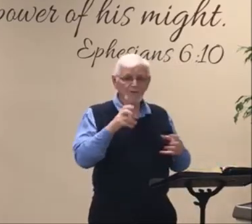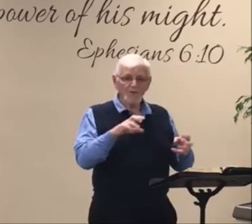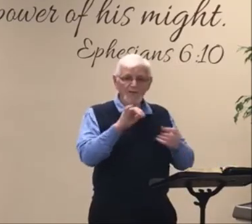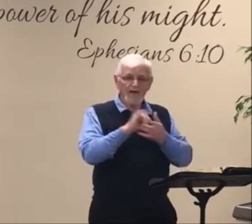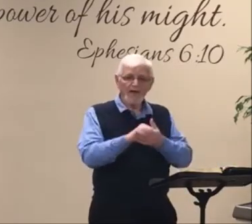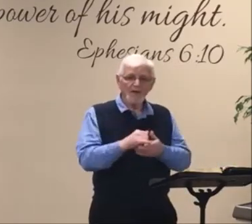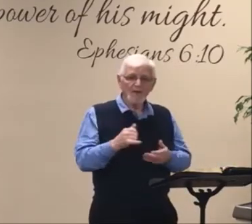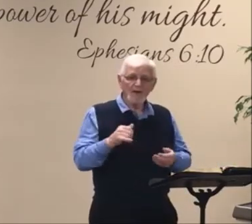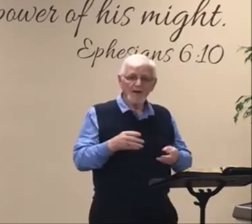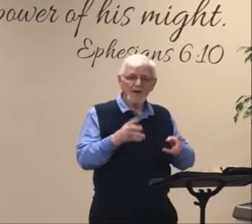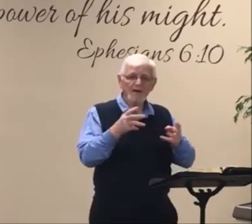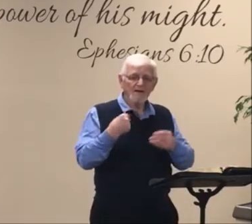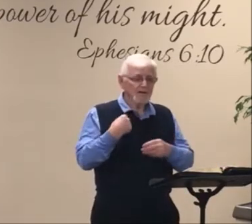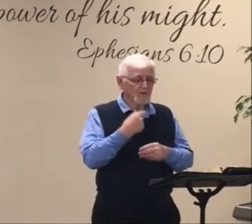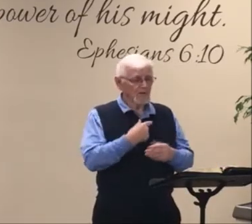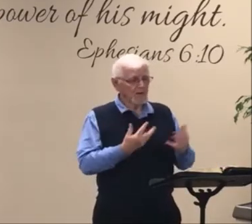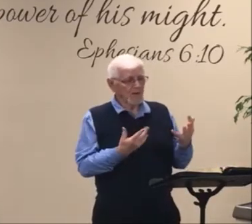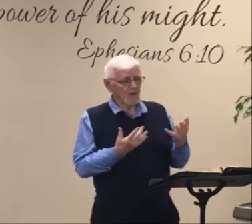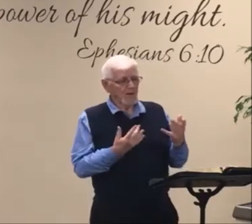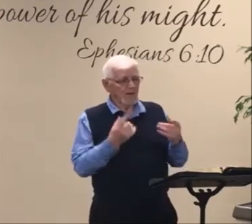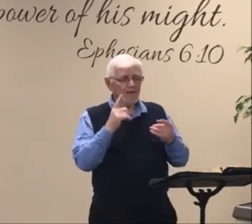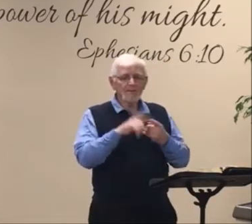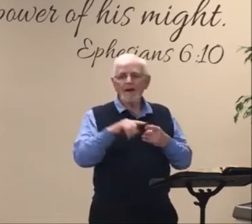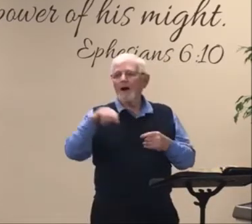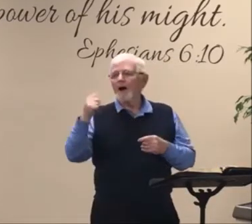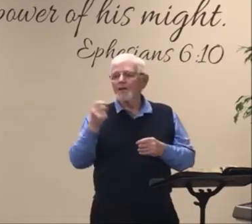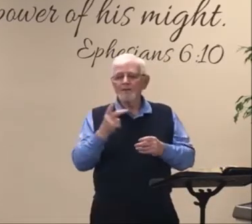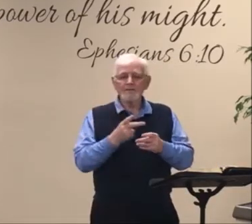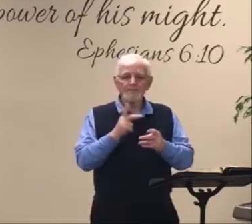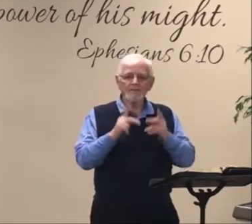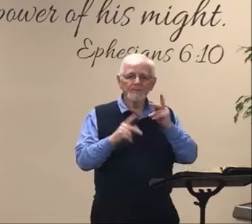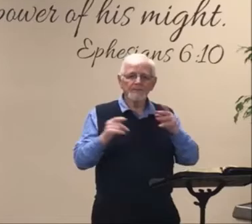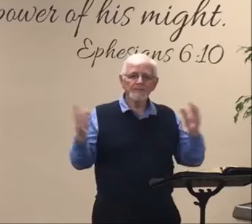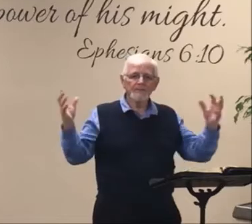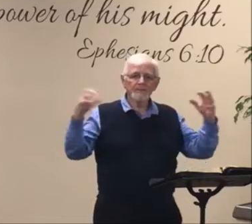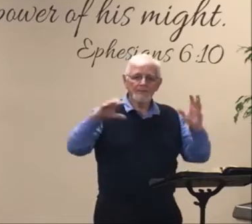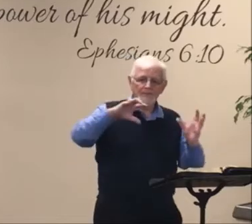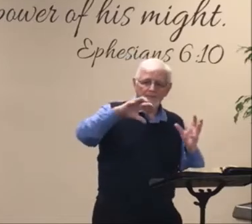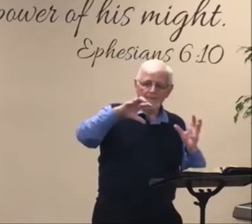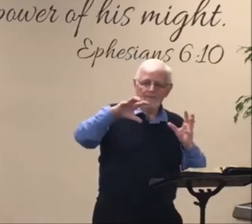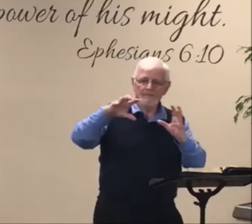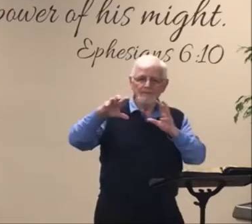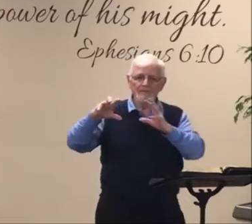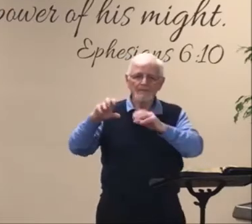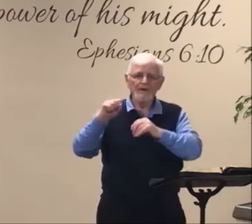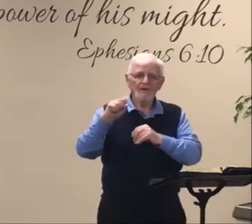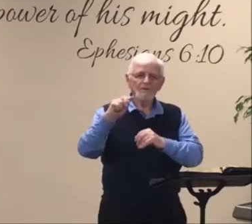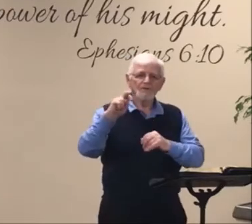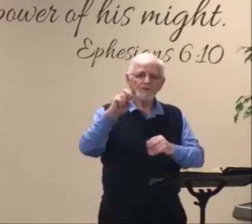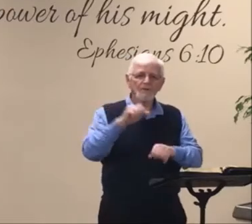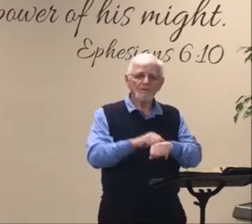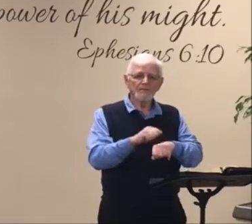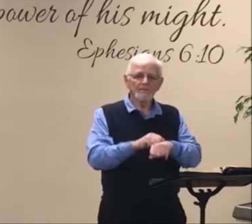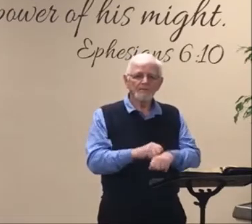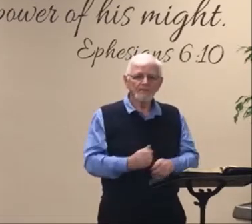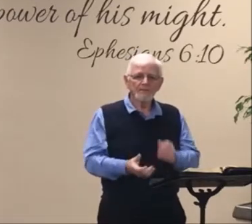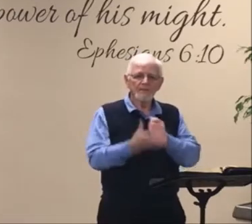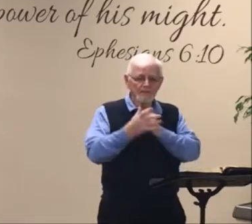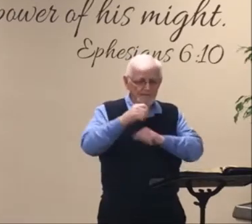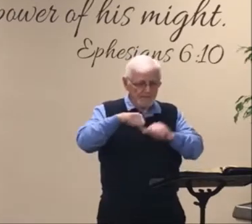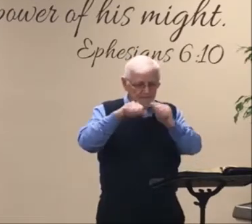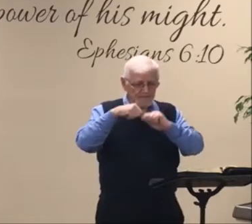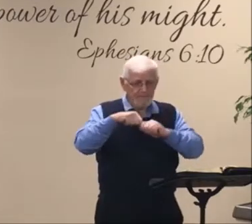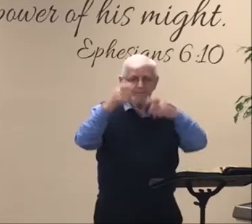this country, we kind of hang out and wait until the other shepherds come along. They roll the stone away. They've been a help to us. We've been a help to them. We have